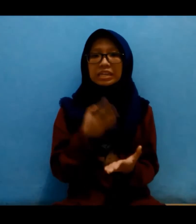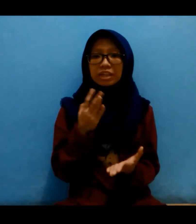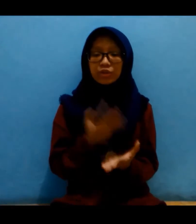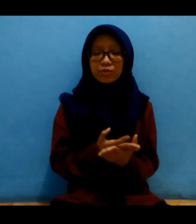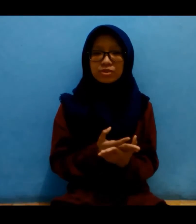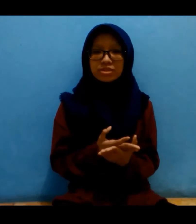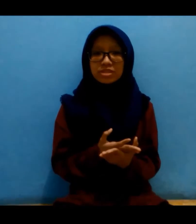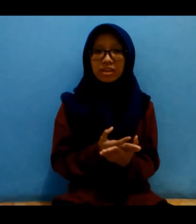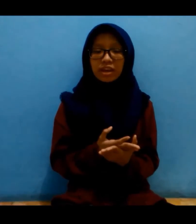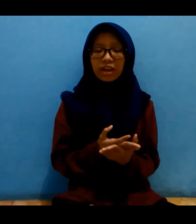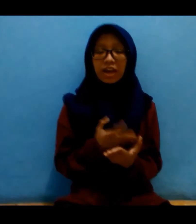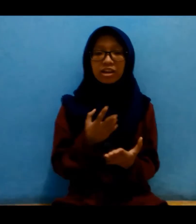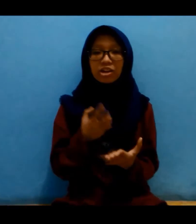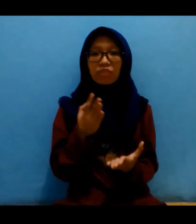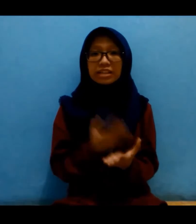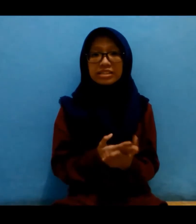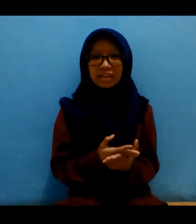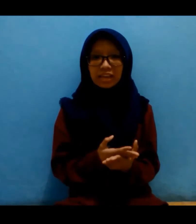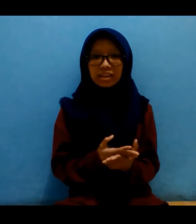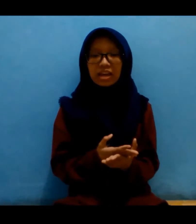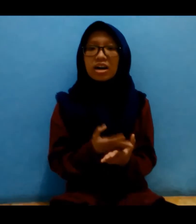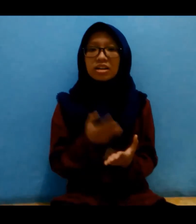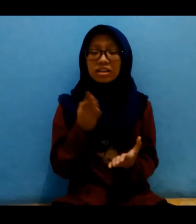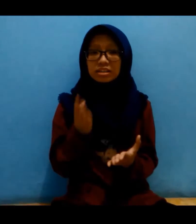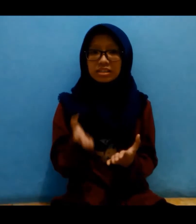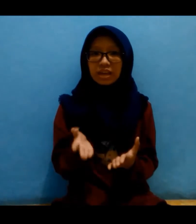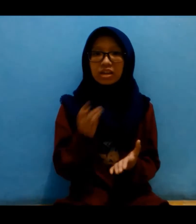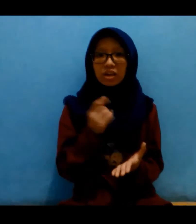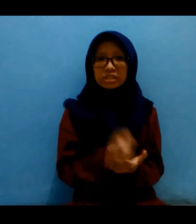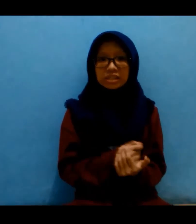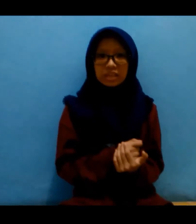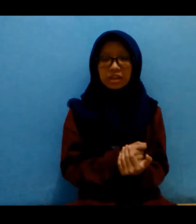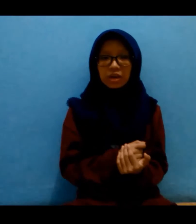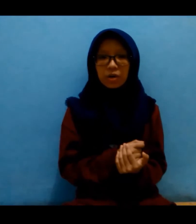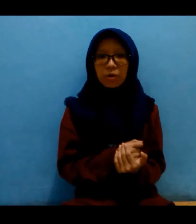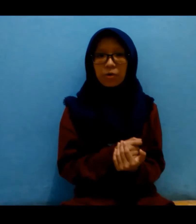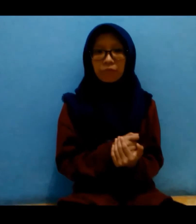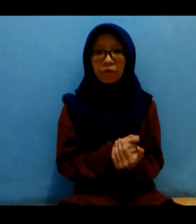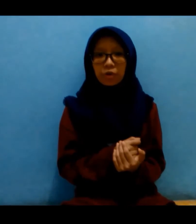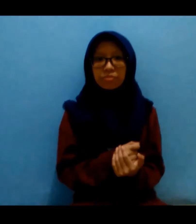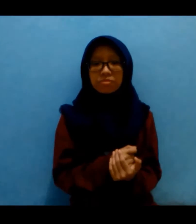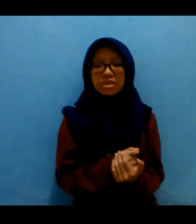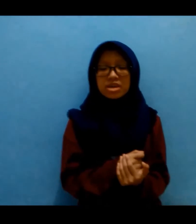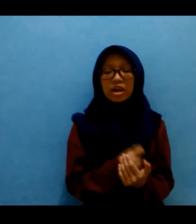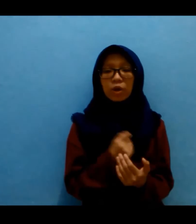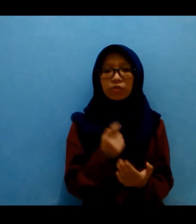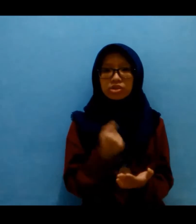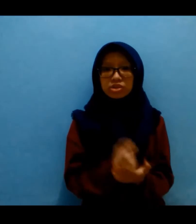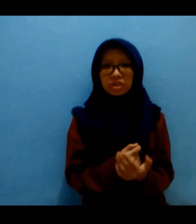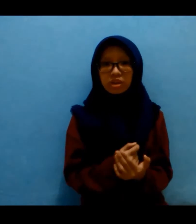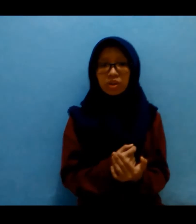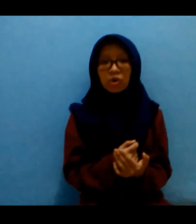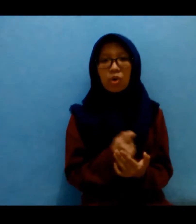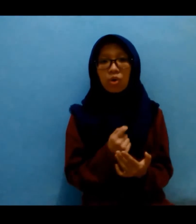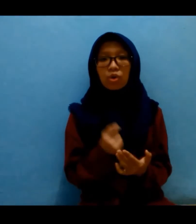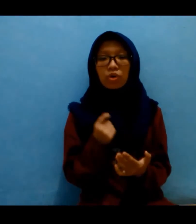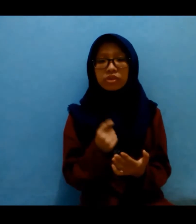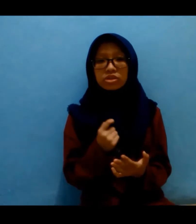the news and rewriting the content on it from an official or